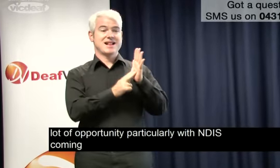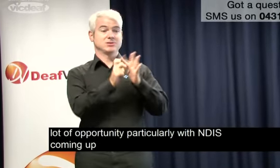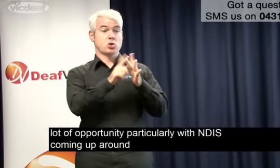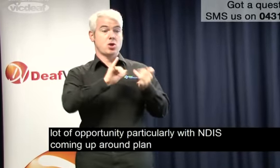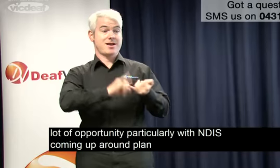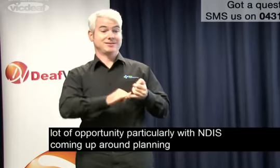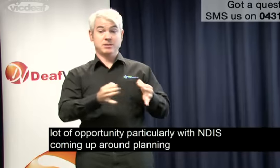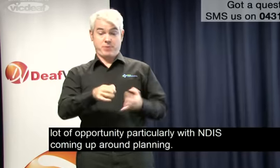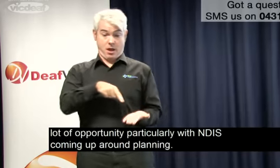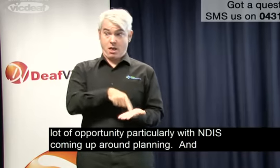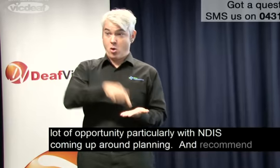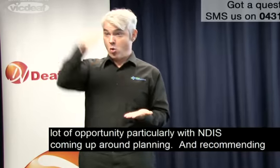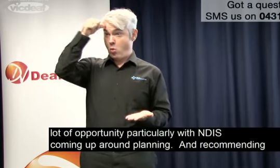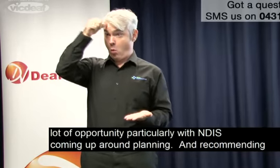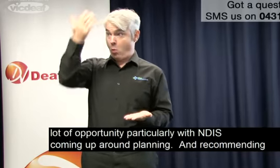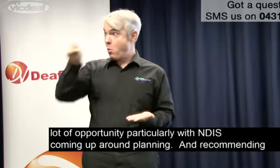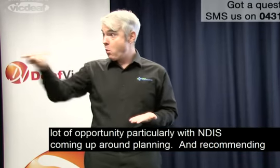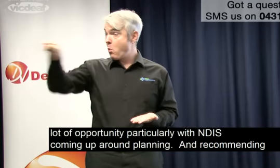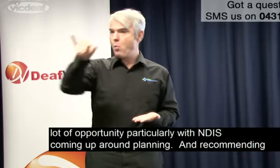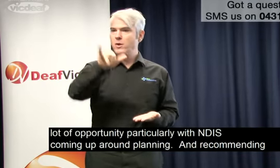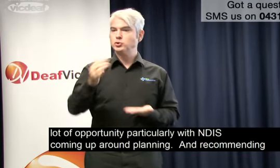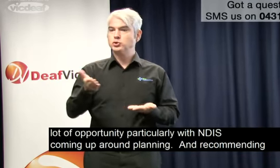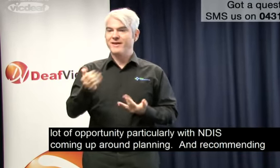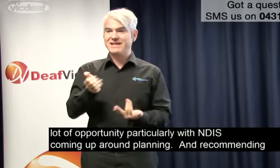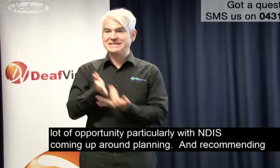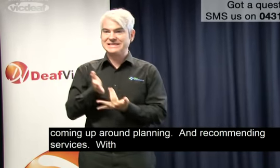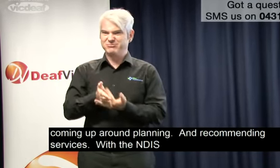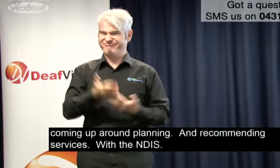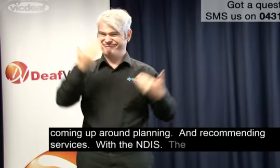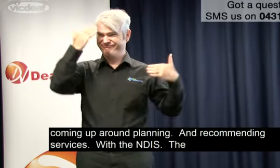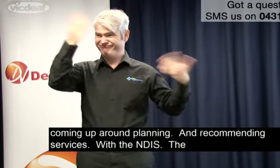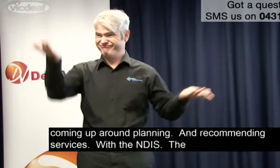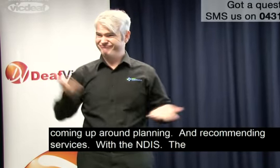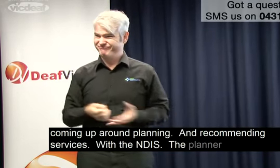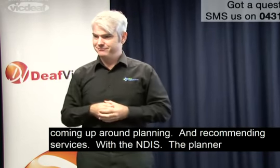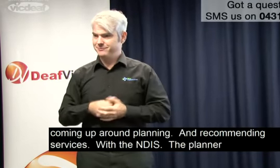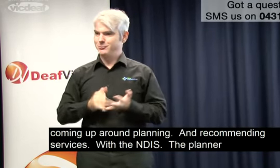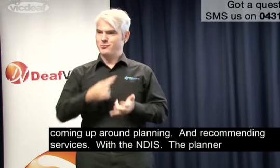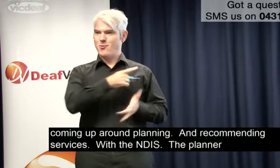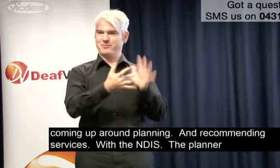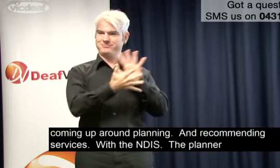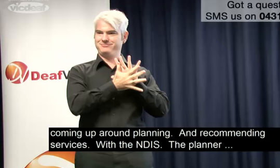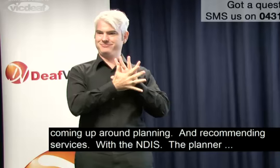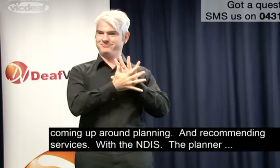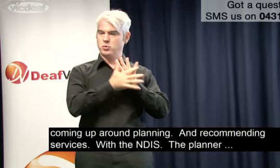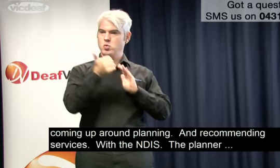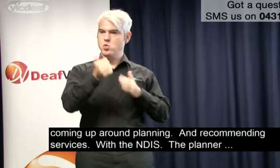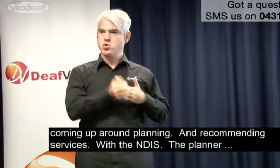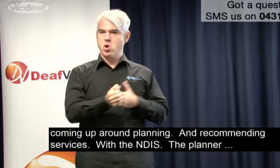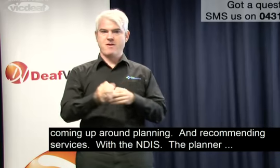services. With the NDIS, the planner doesn't necessarily know which services provide access, but with this and the